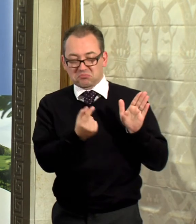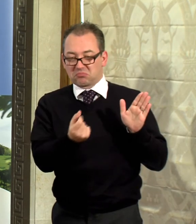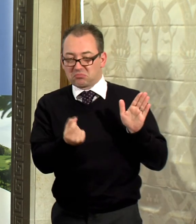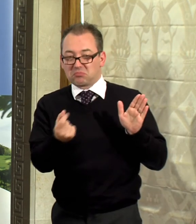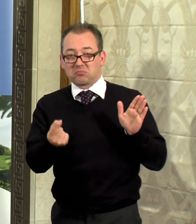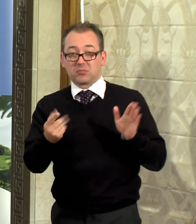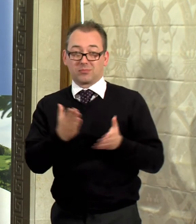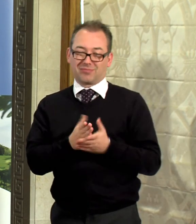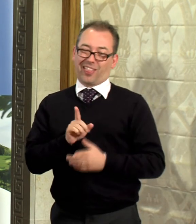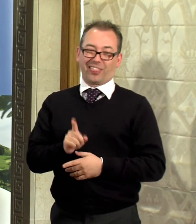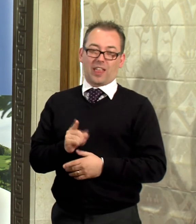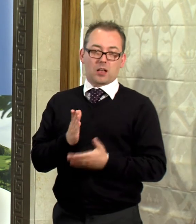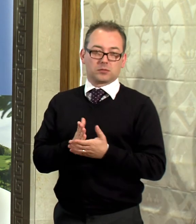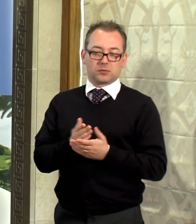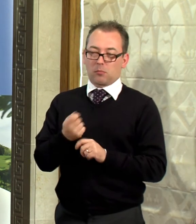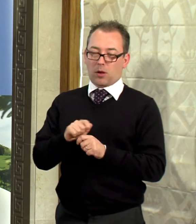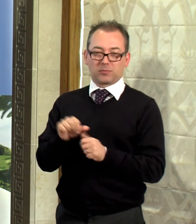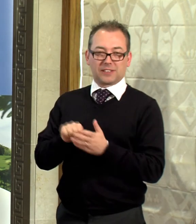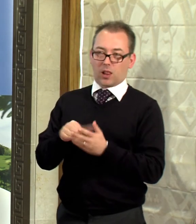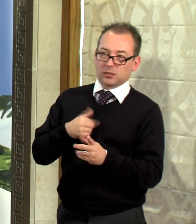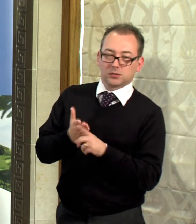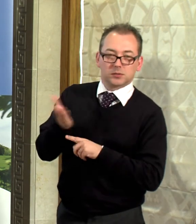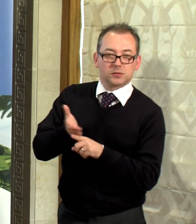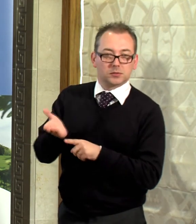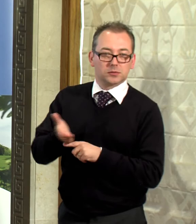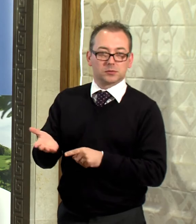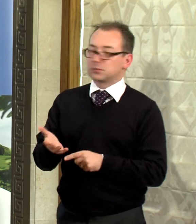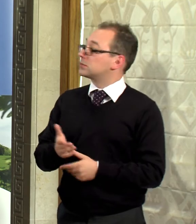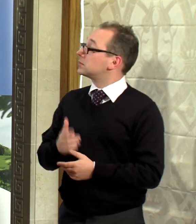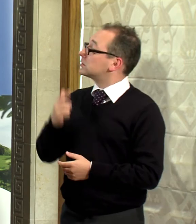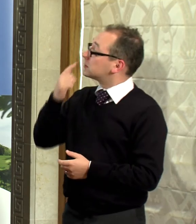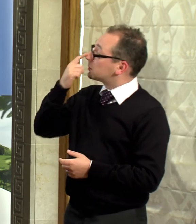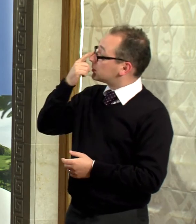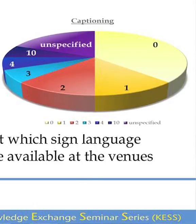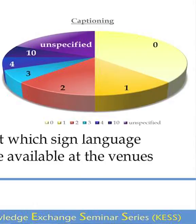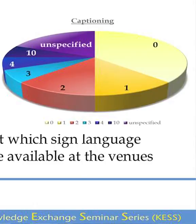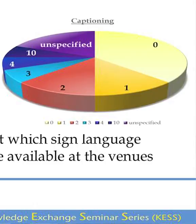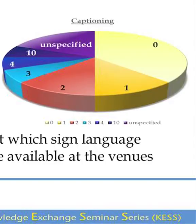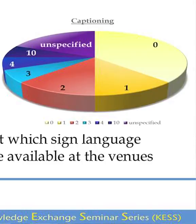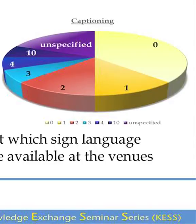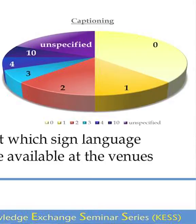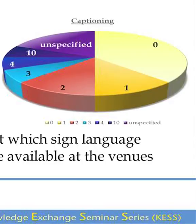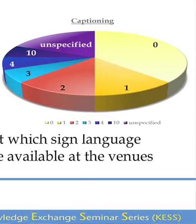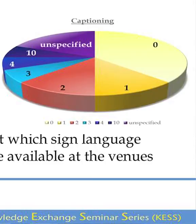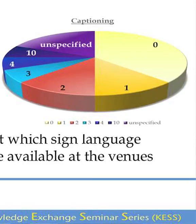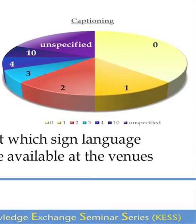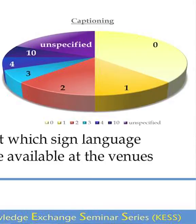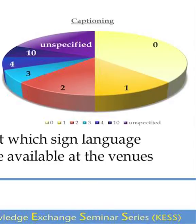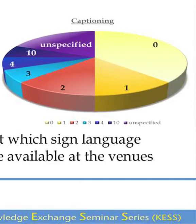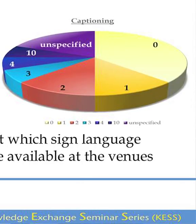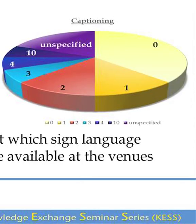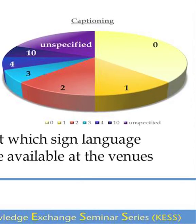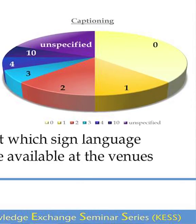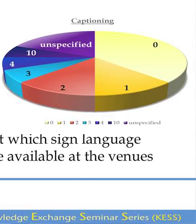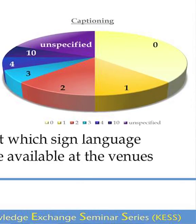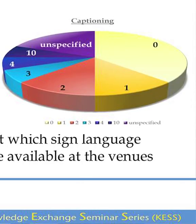restricts inclusion. And in fact, statistics, these pie charts demonstrate the high proportion